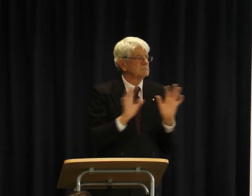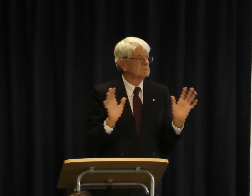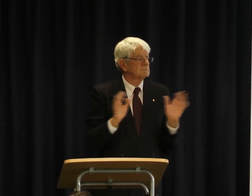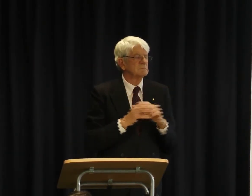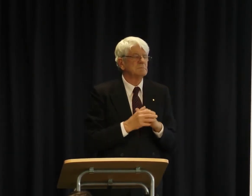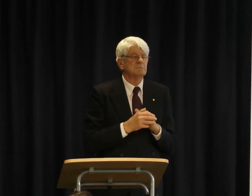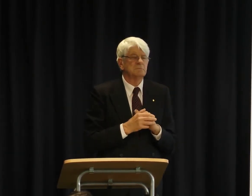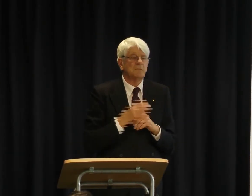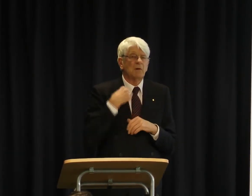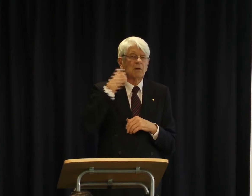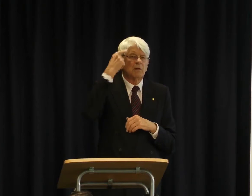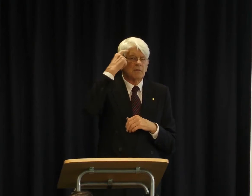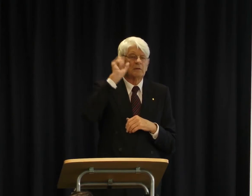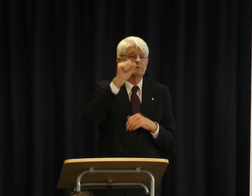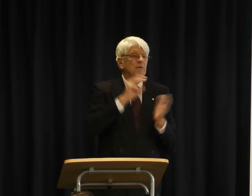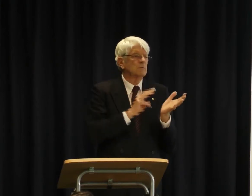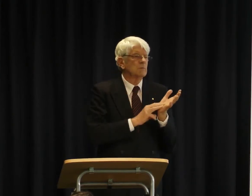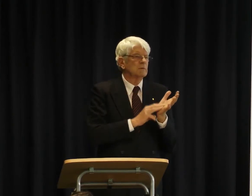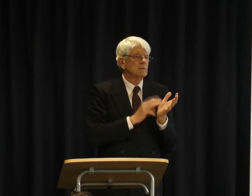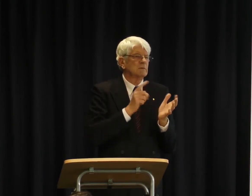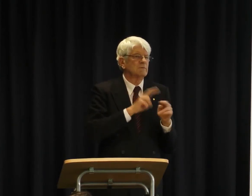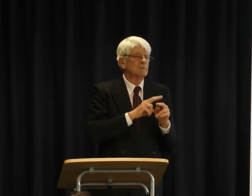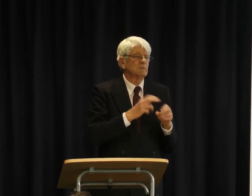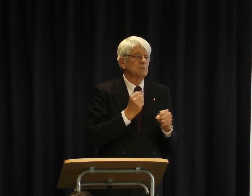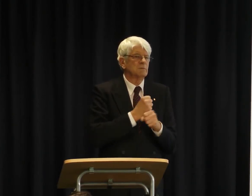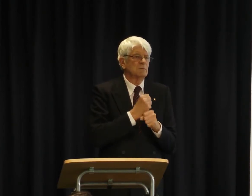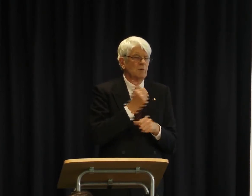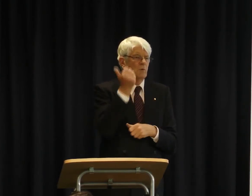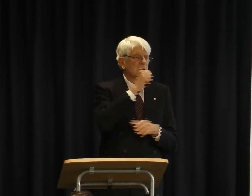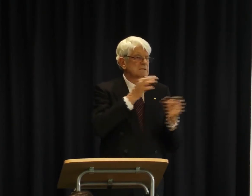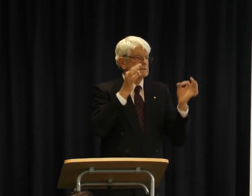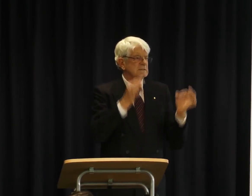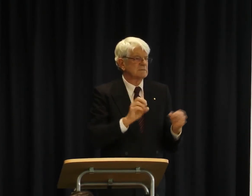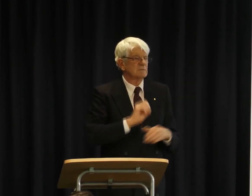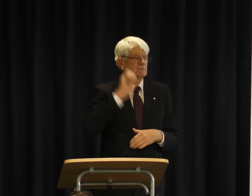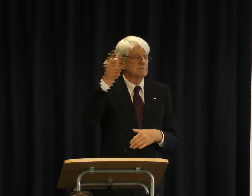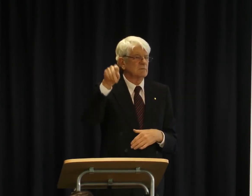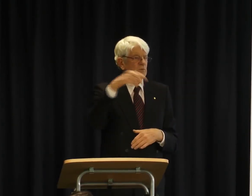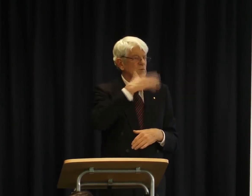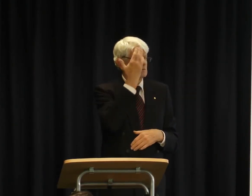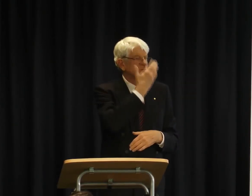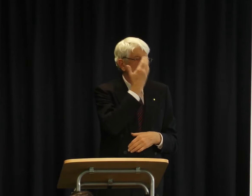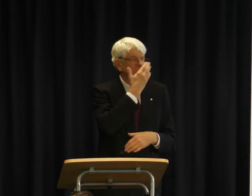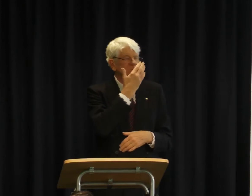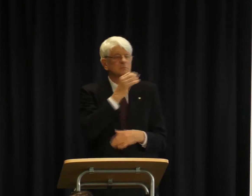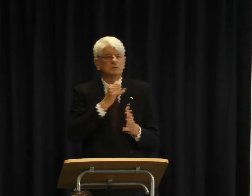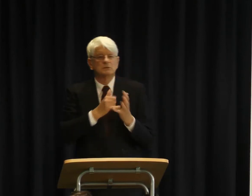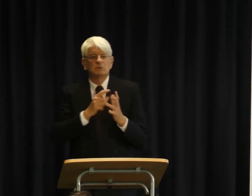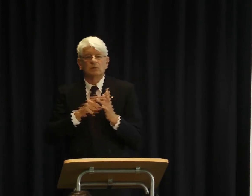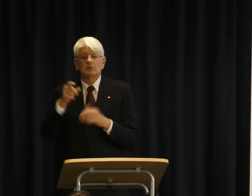There were no interpreters in those days, particularly none in schools. But his parents made a wise decision to send John to